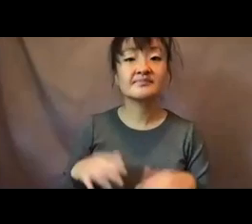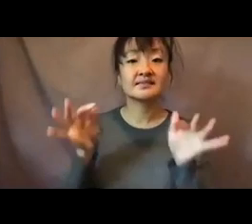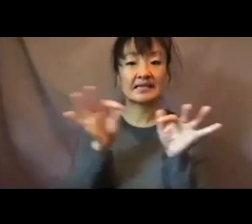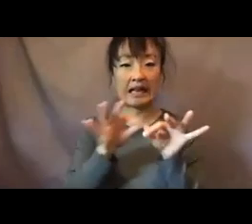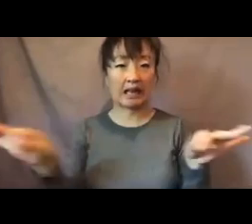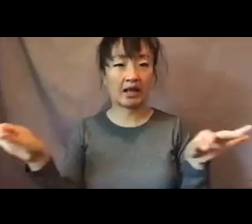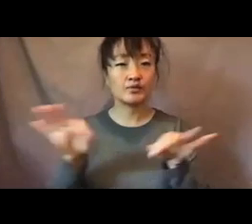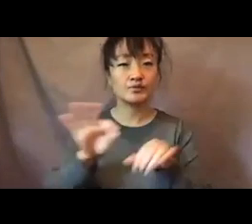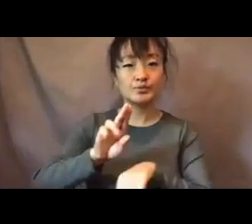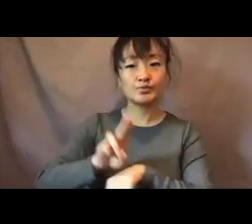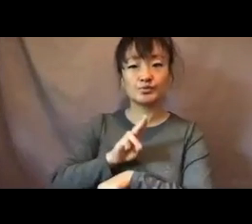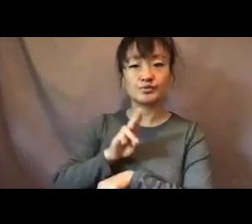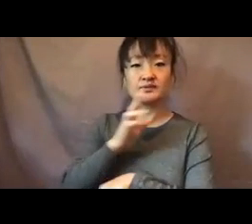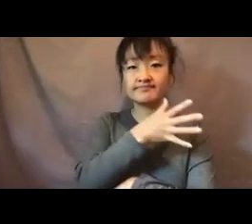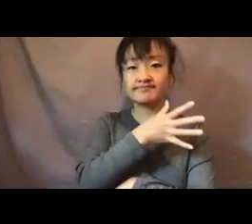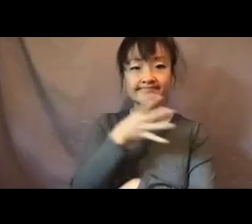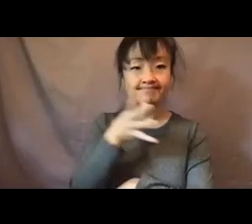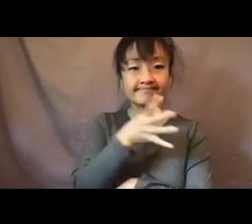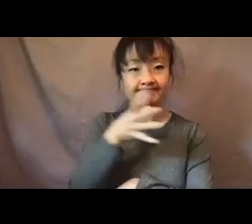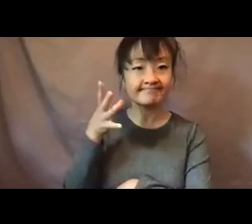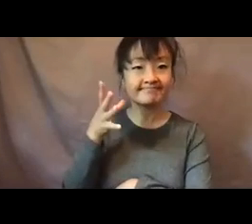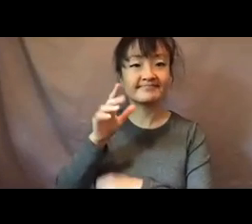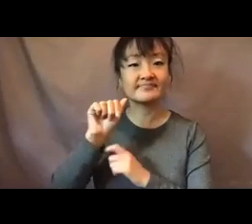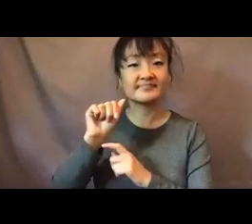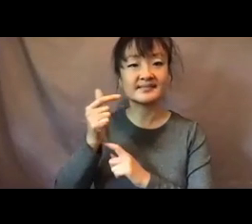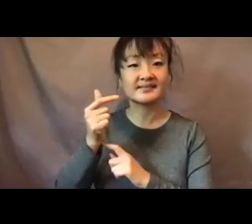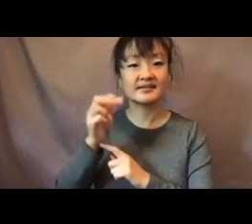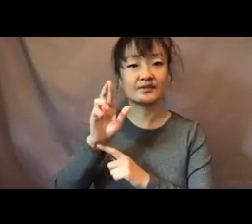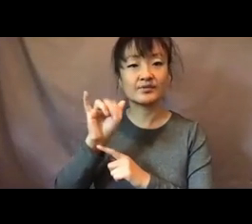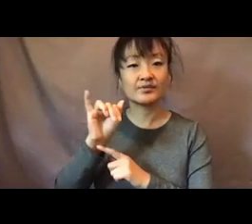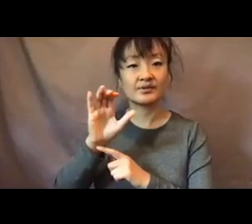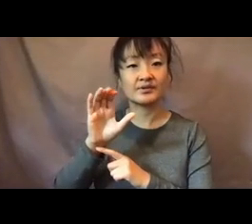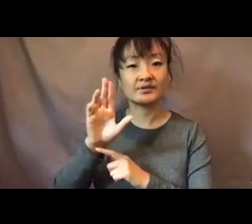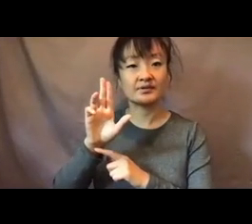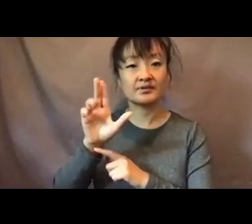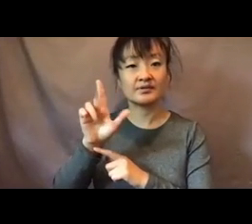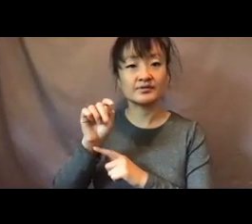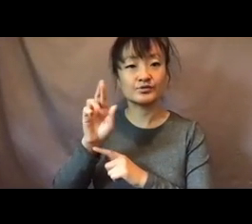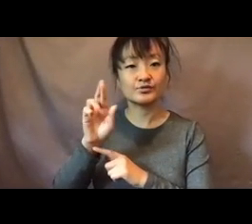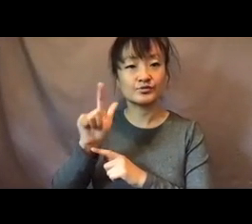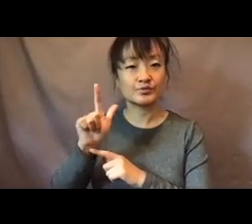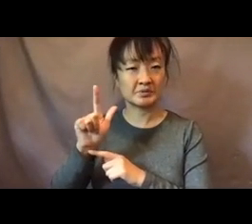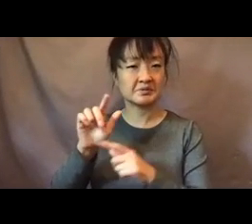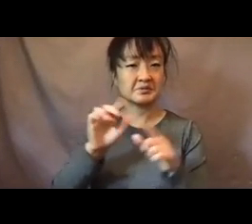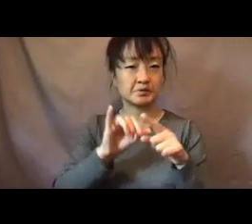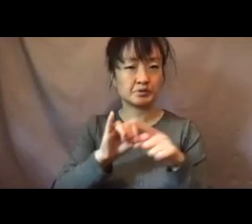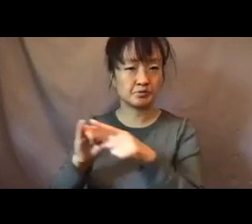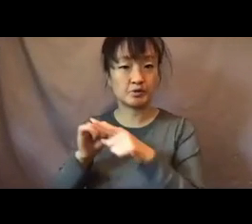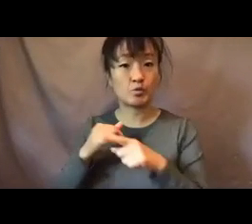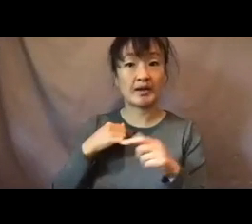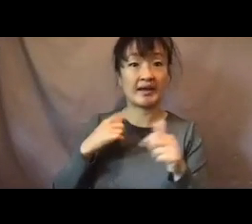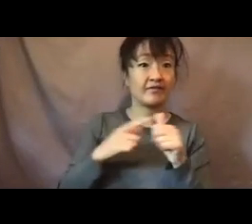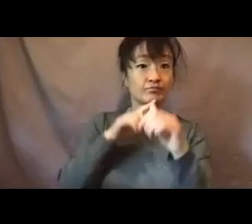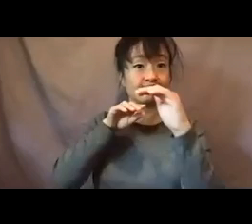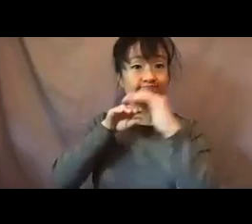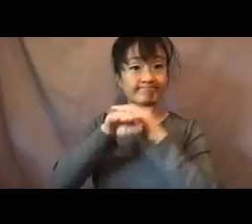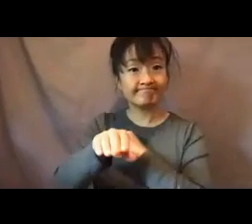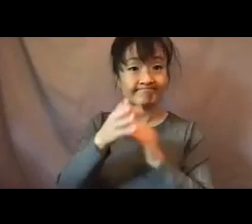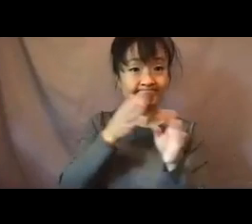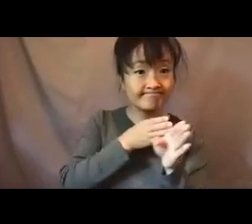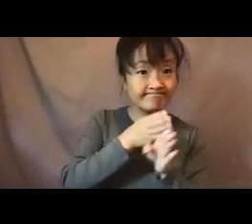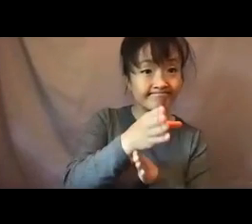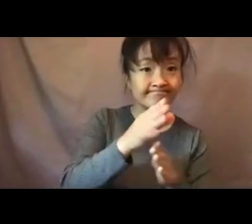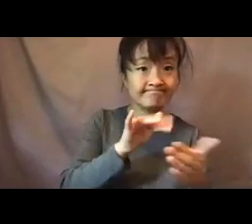uses agricultural terms. So short story for you is when I first came to this medicine, my first encounter came because I